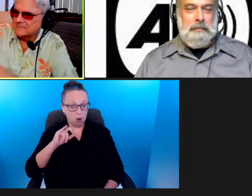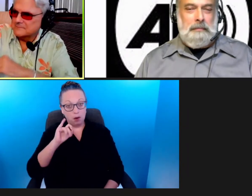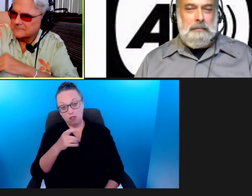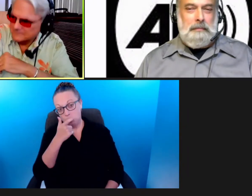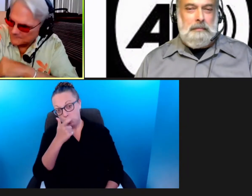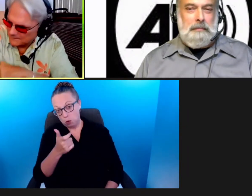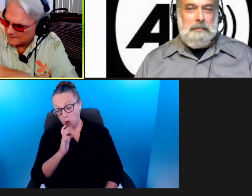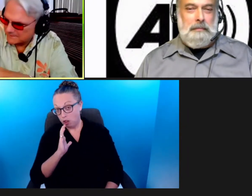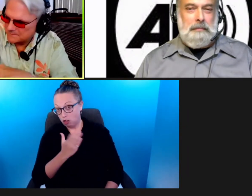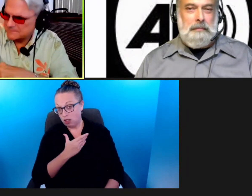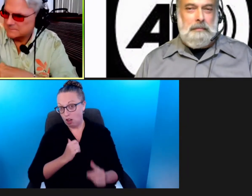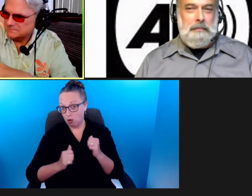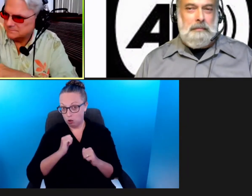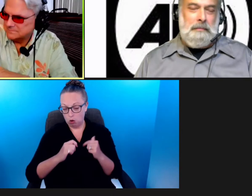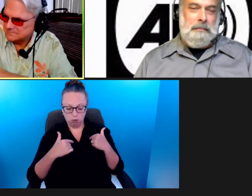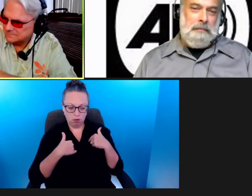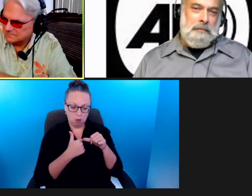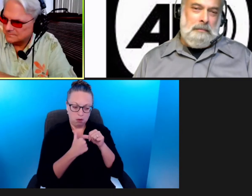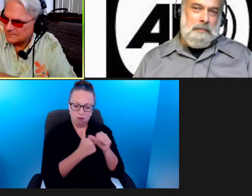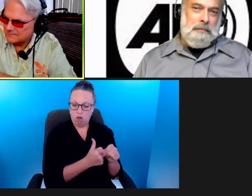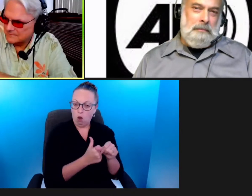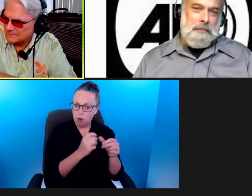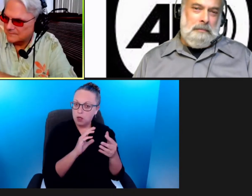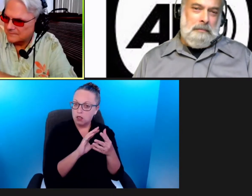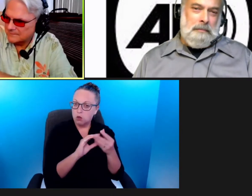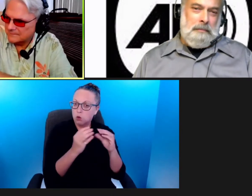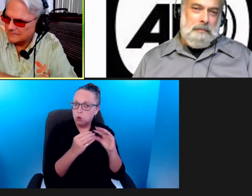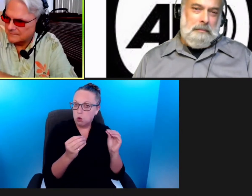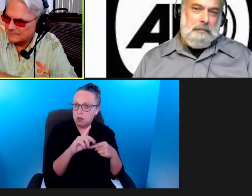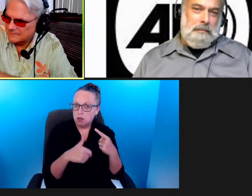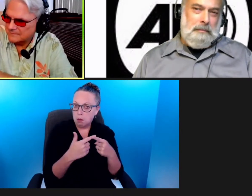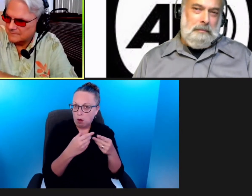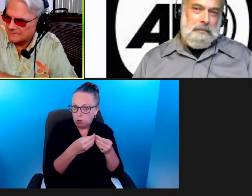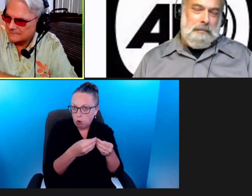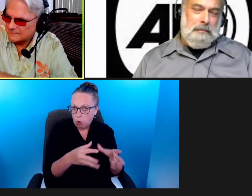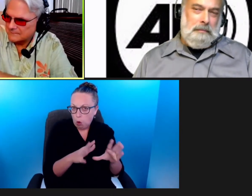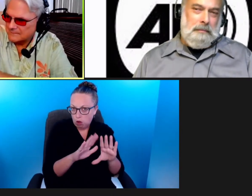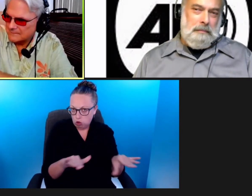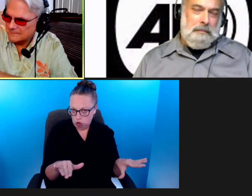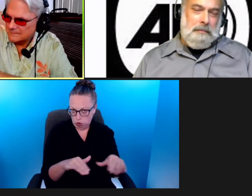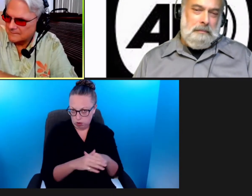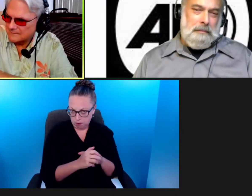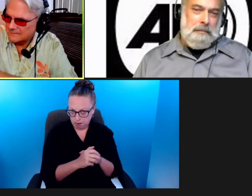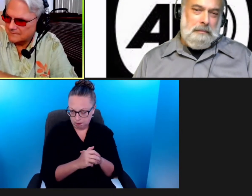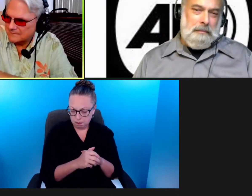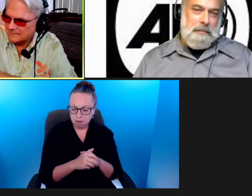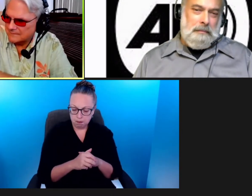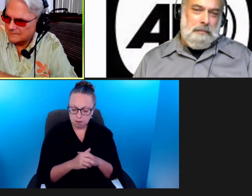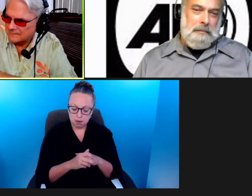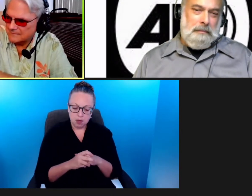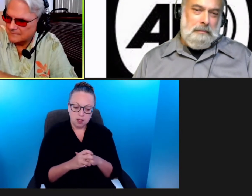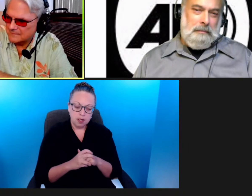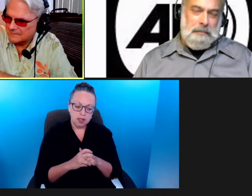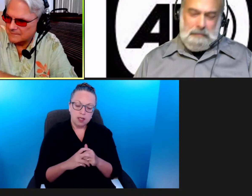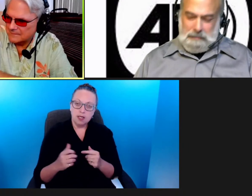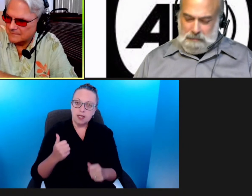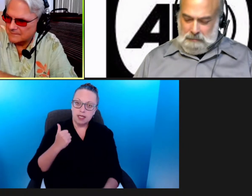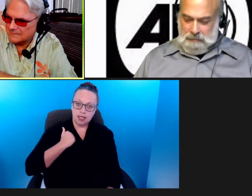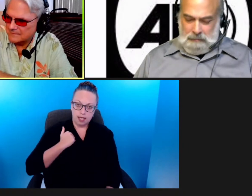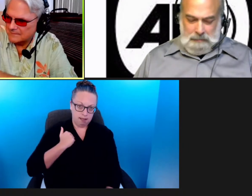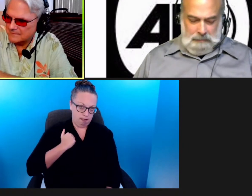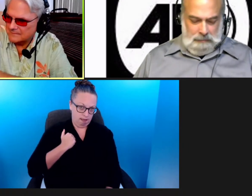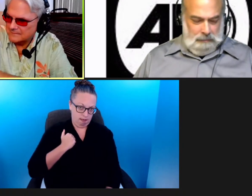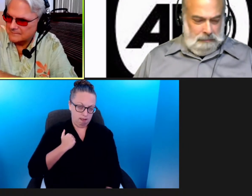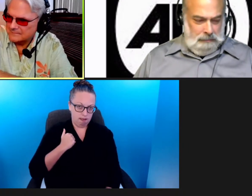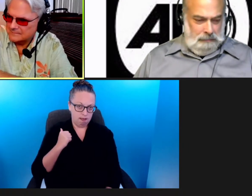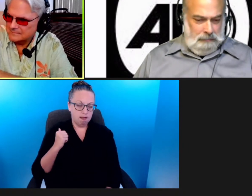shows, I've been following stories about the lost children. And Canada has